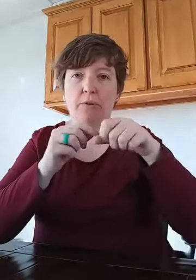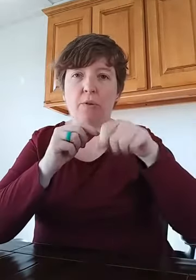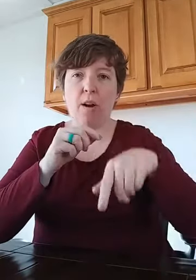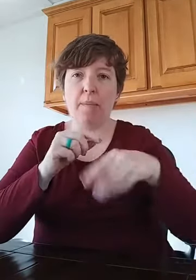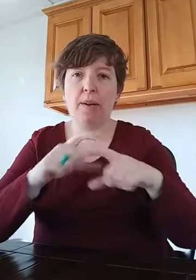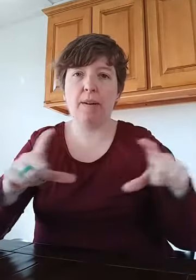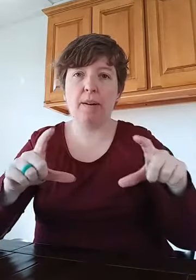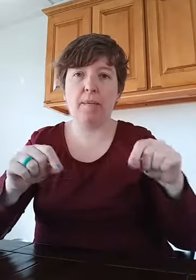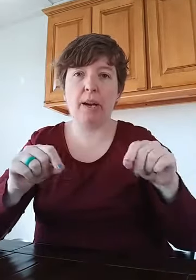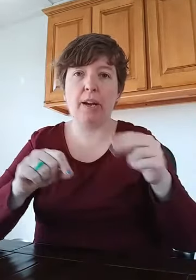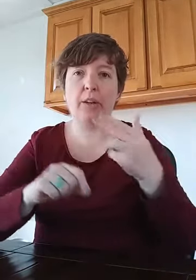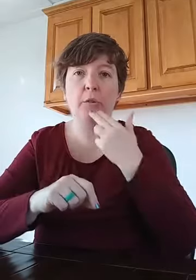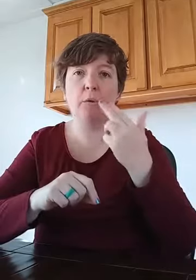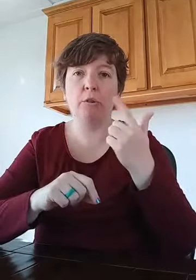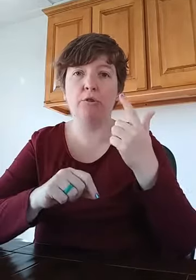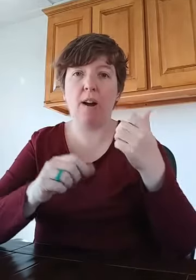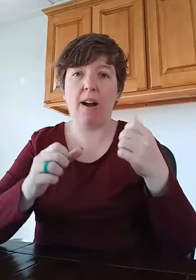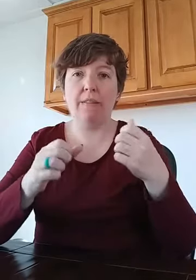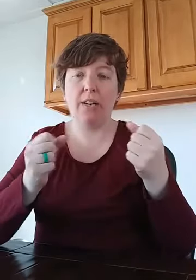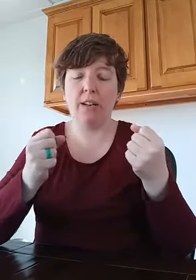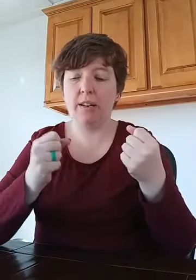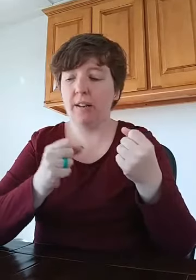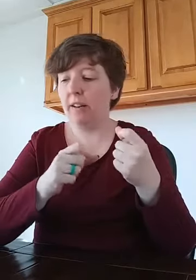drop my Google Drive